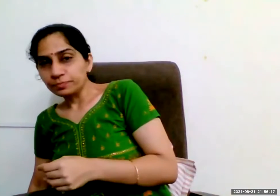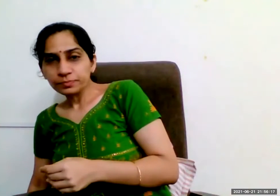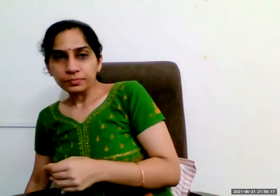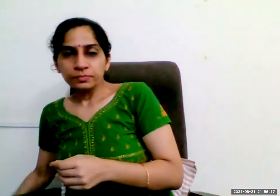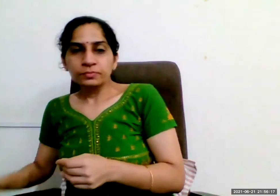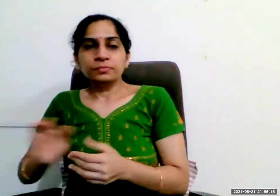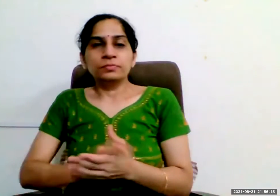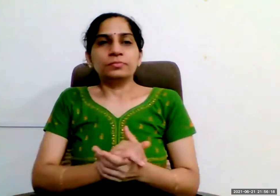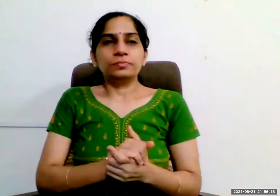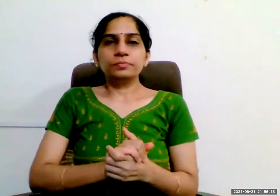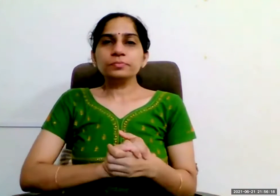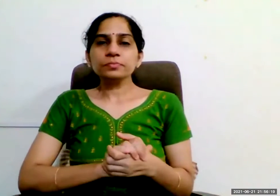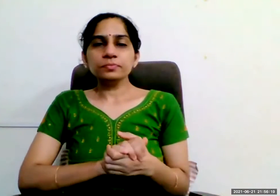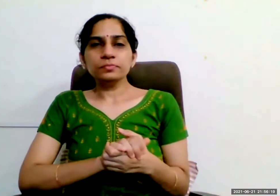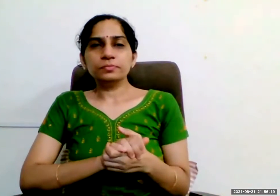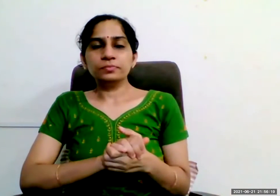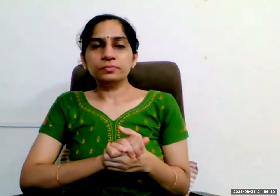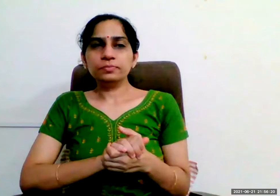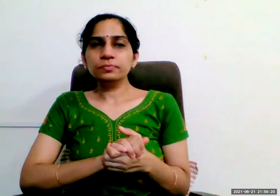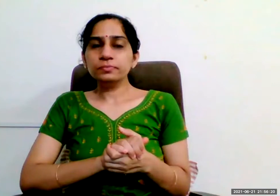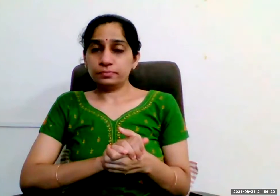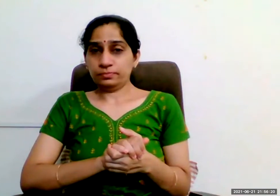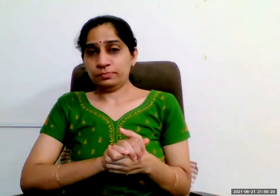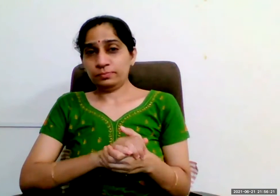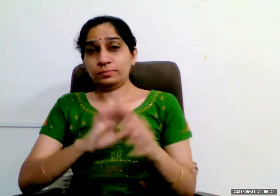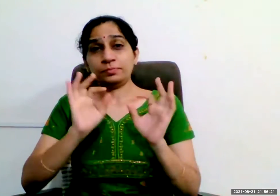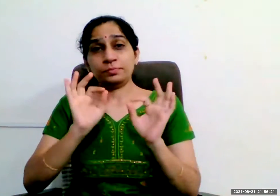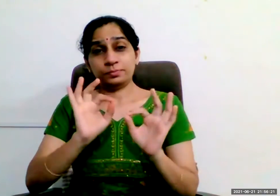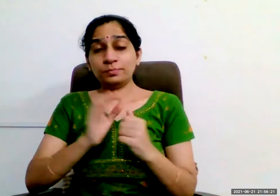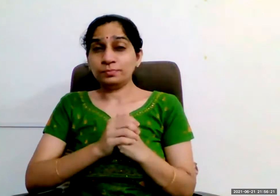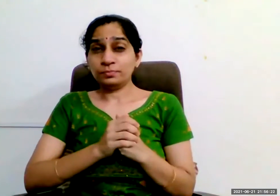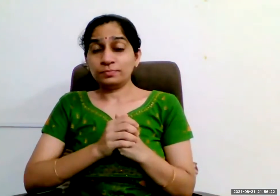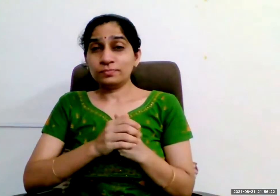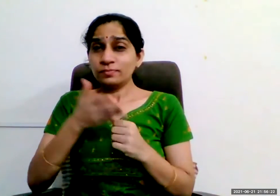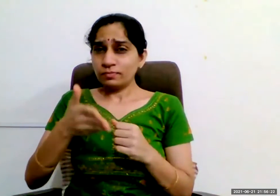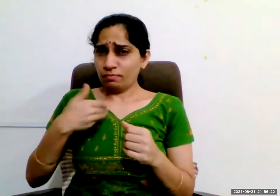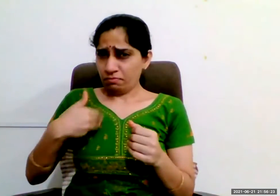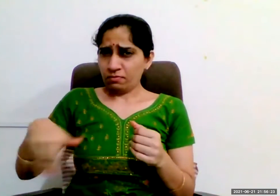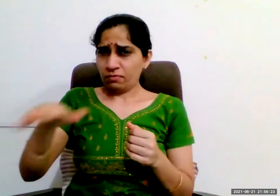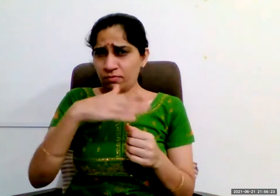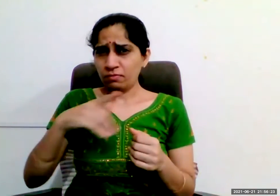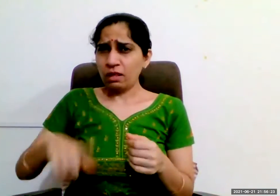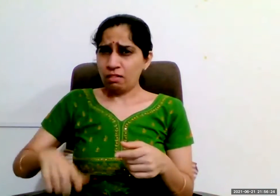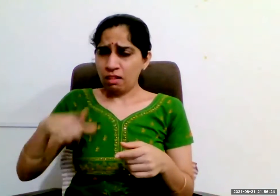So, how do we understand what is our goal in life and how do we make our life successful as a human